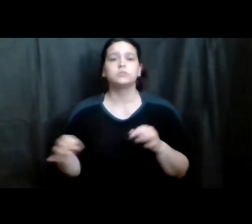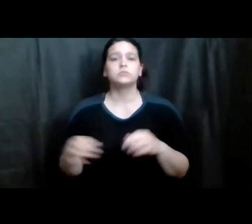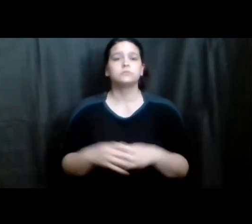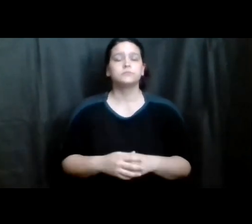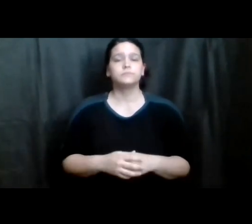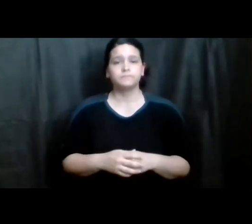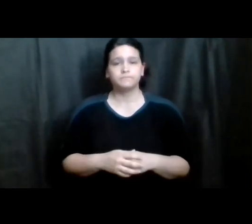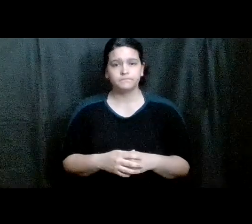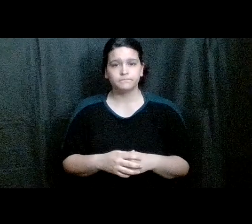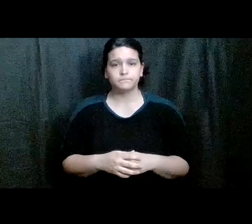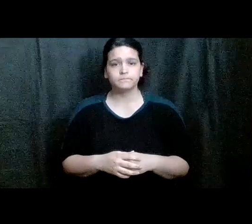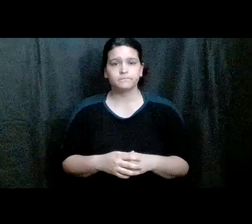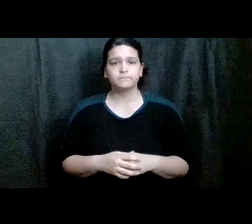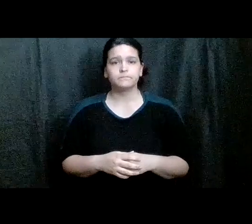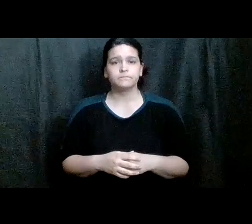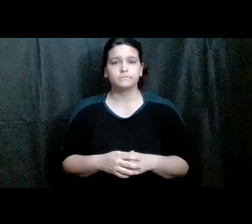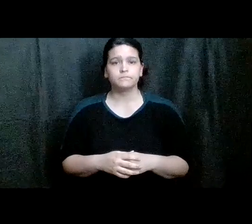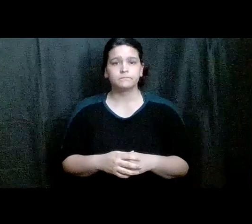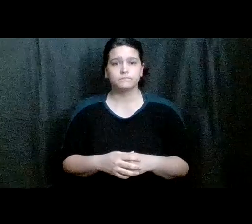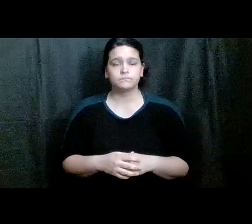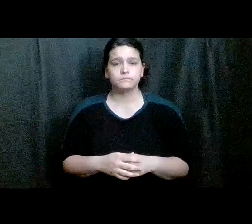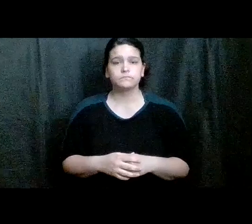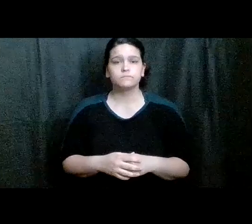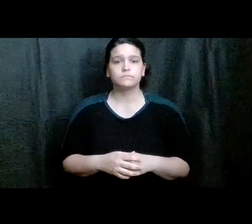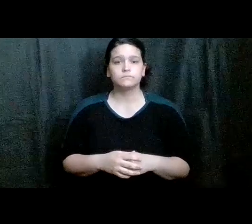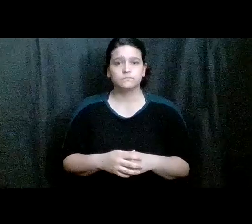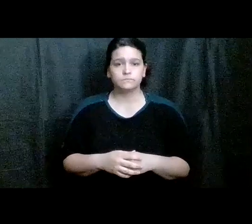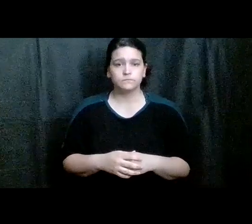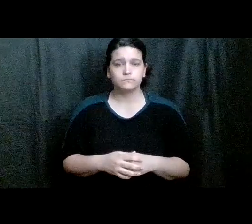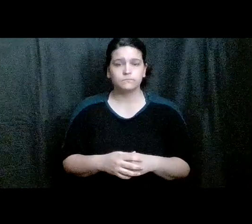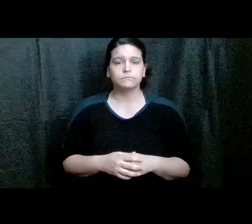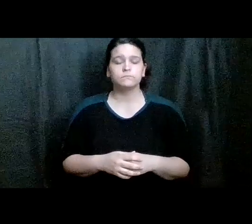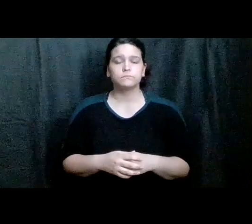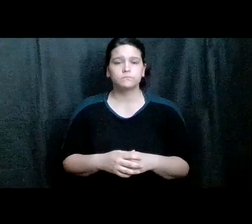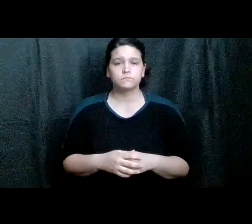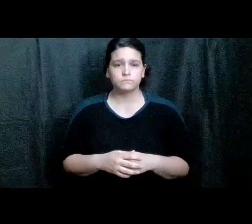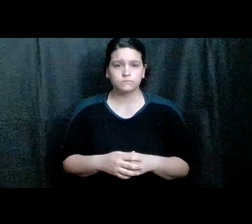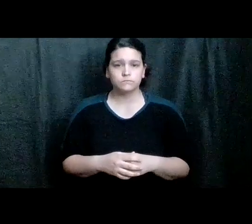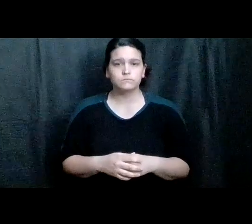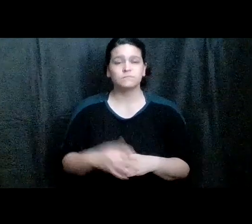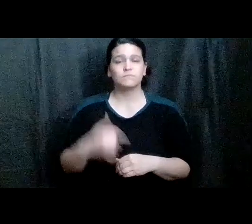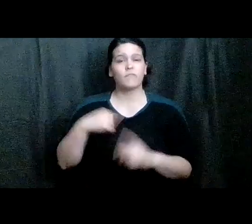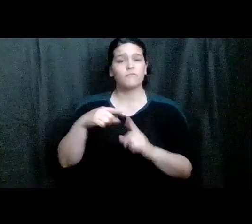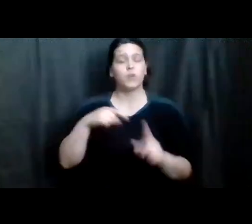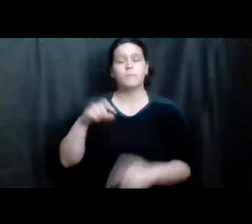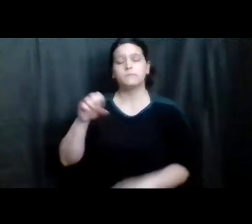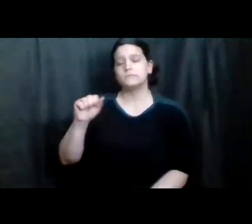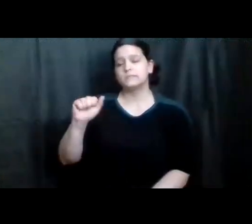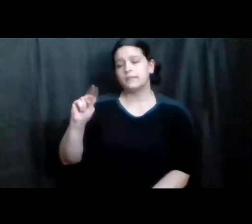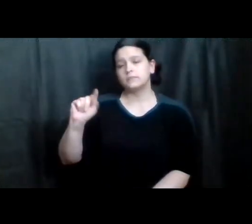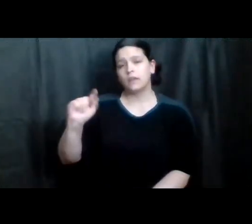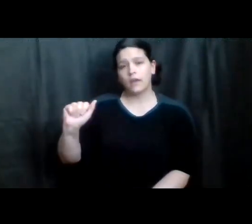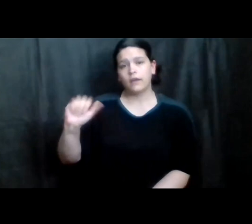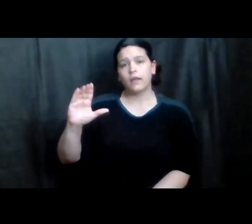amu. Ne navitoa kea amu. I'm from Santa Clara Pueblo, from